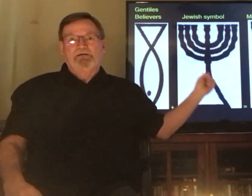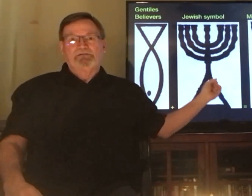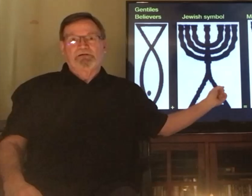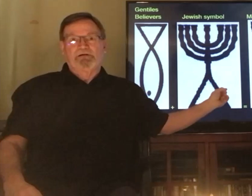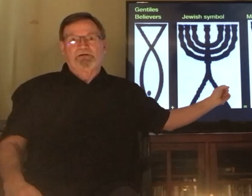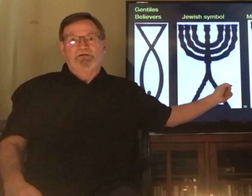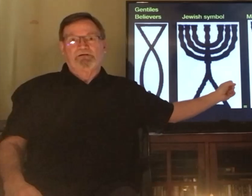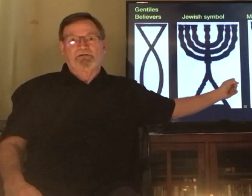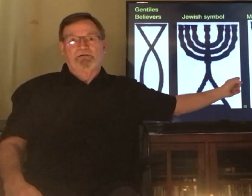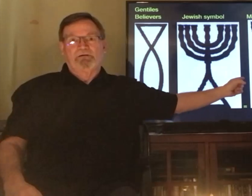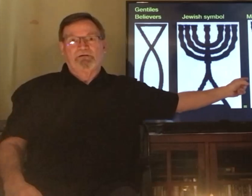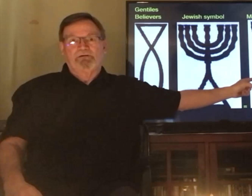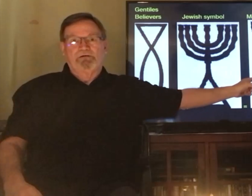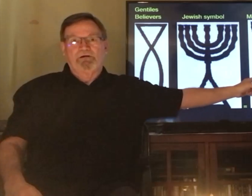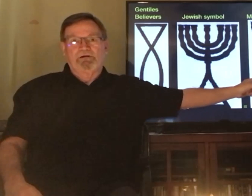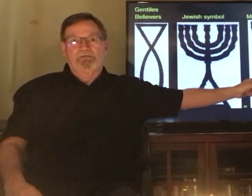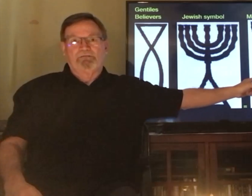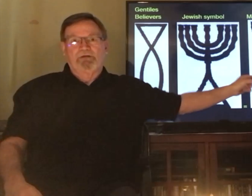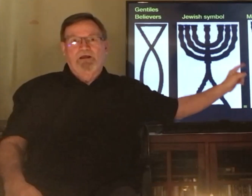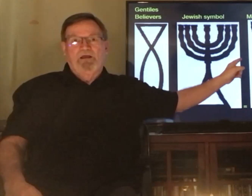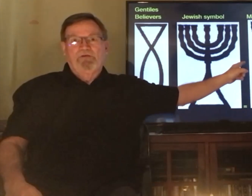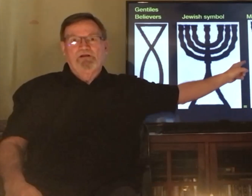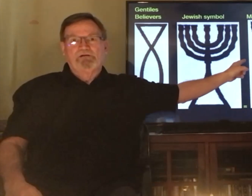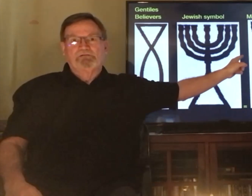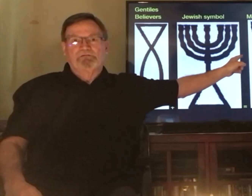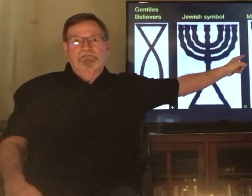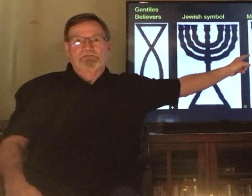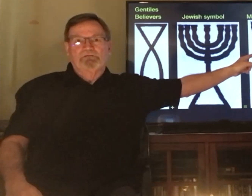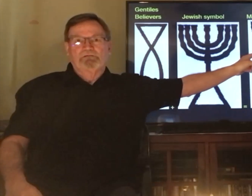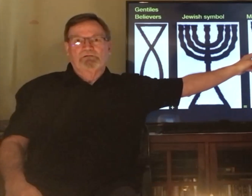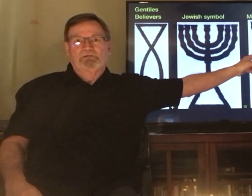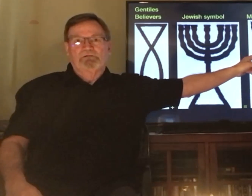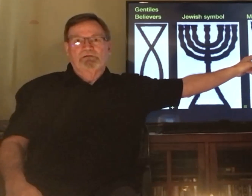How many different symbols you see in that picture? How many you see?